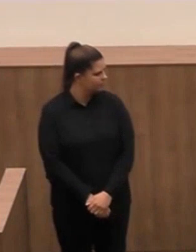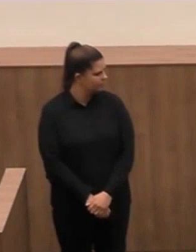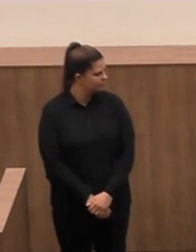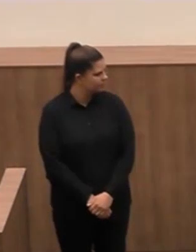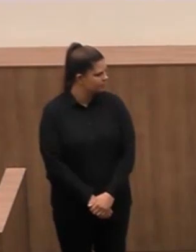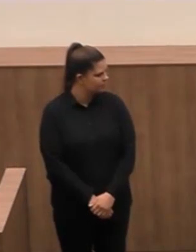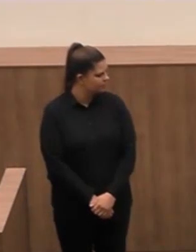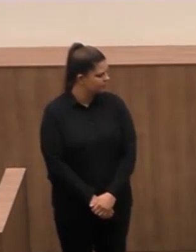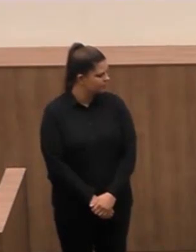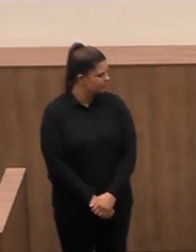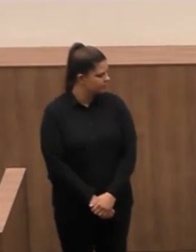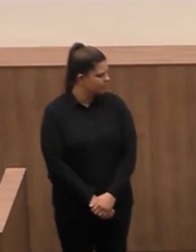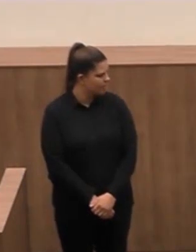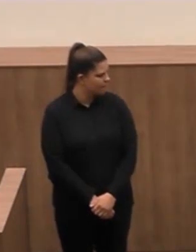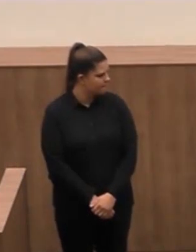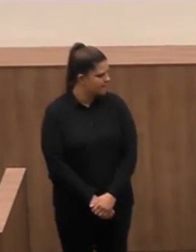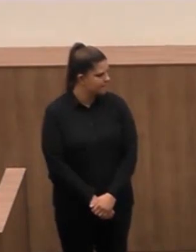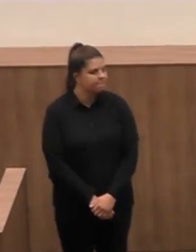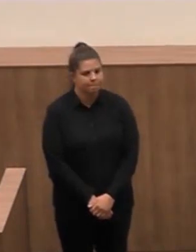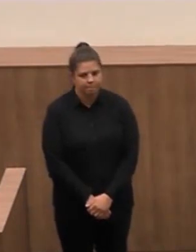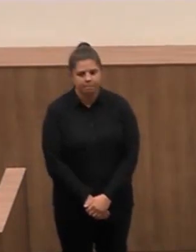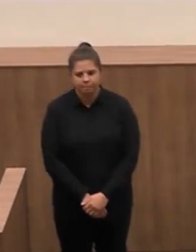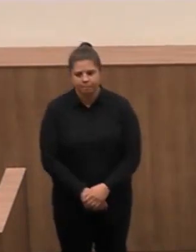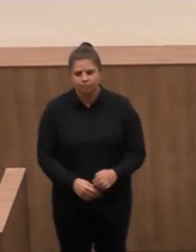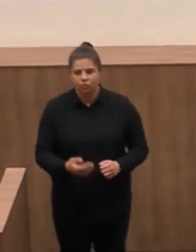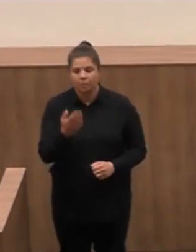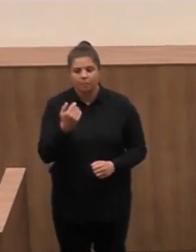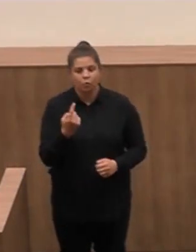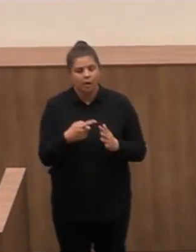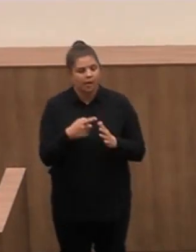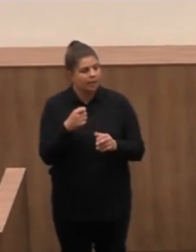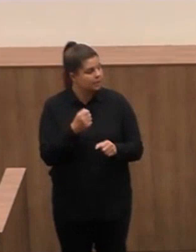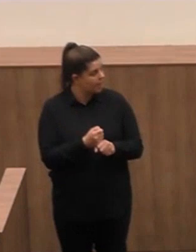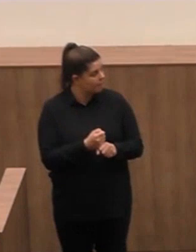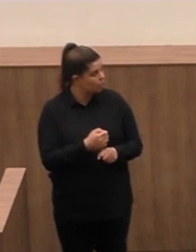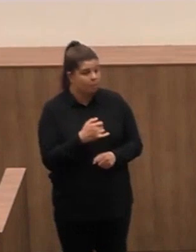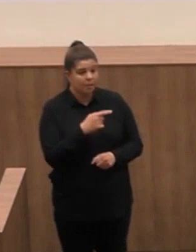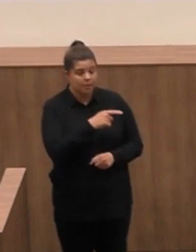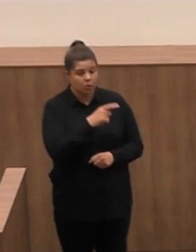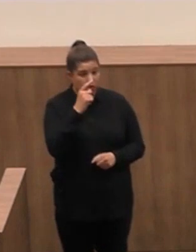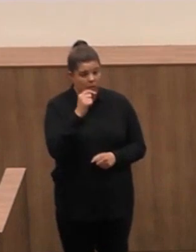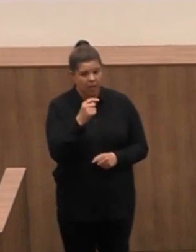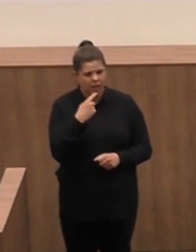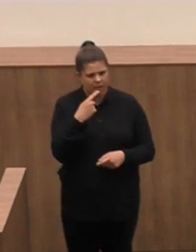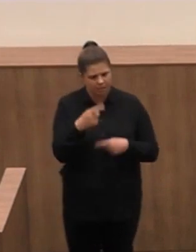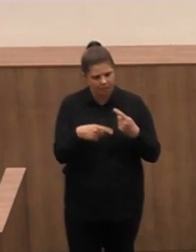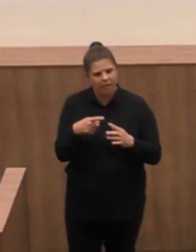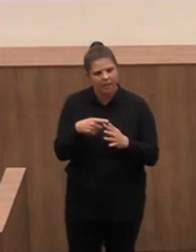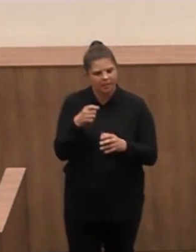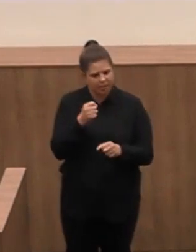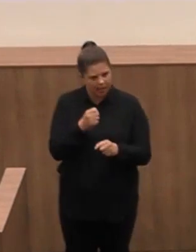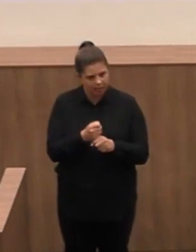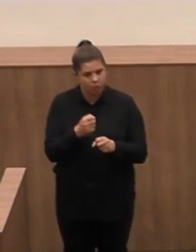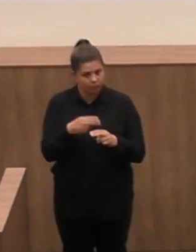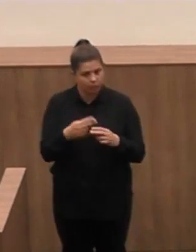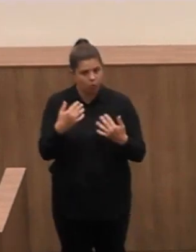We talked about an example. I'm wondering if you can provide the audience with the example that you gave